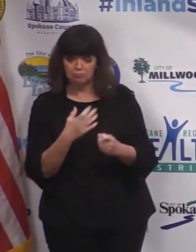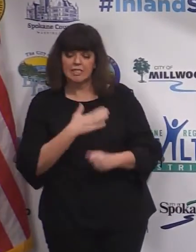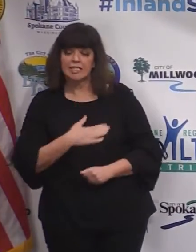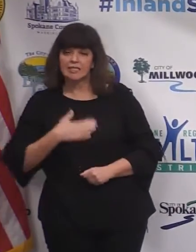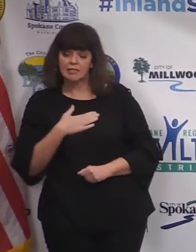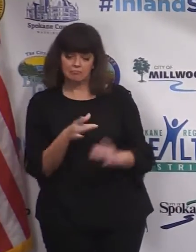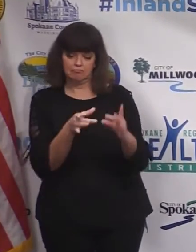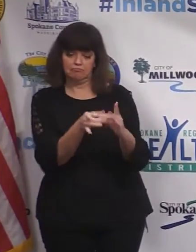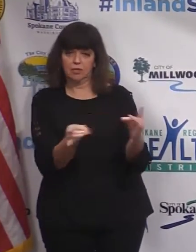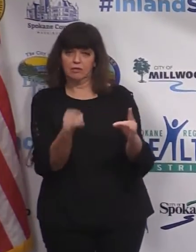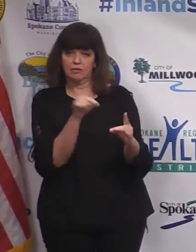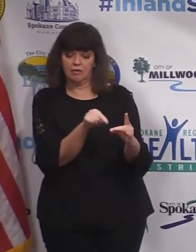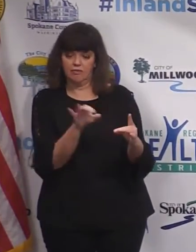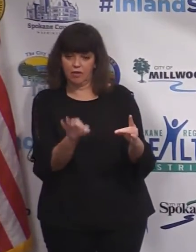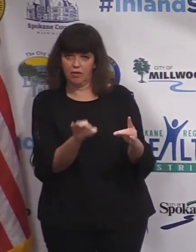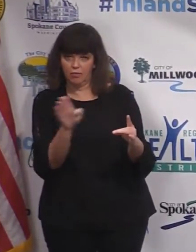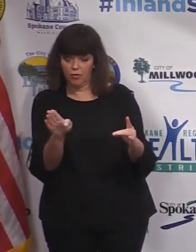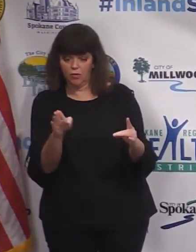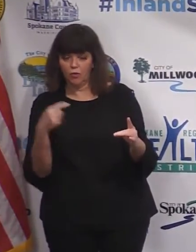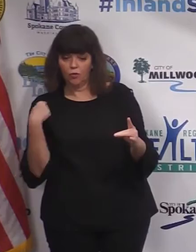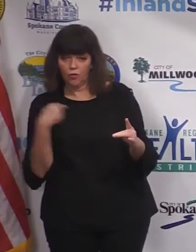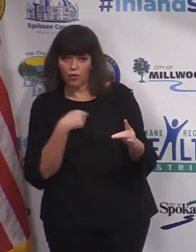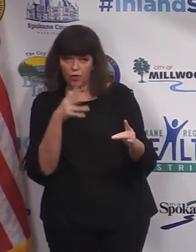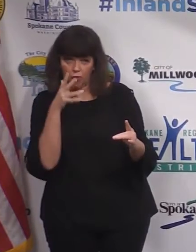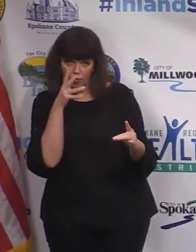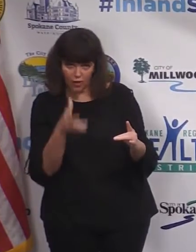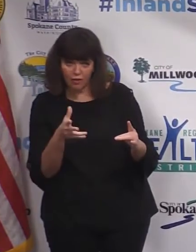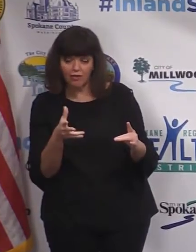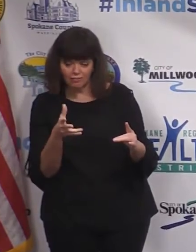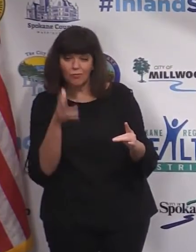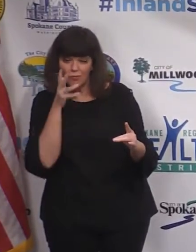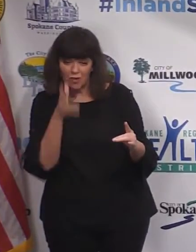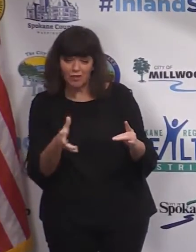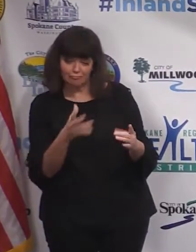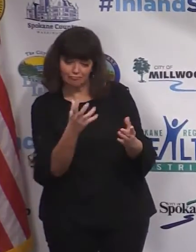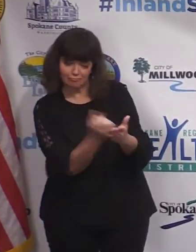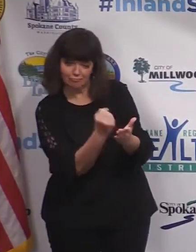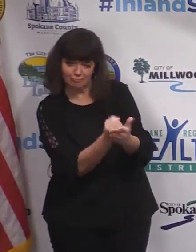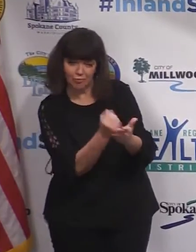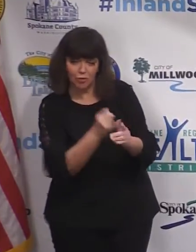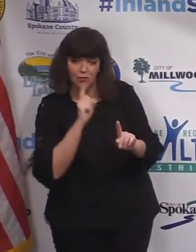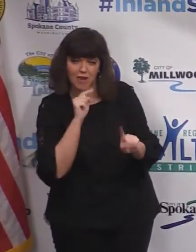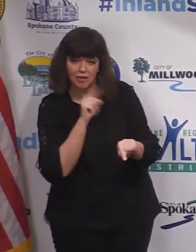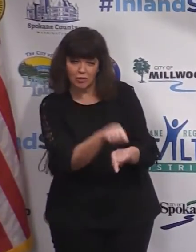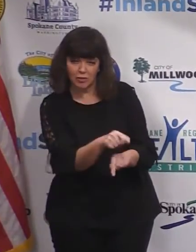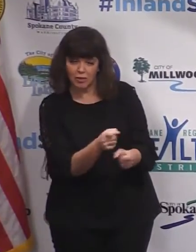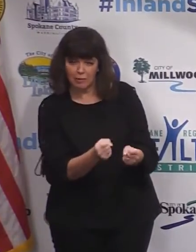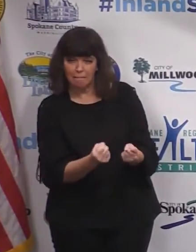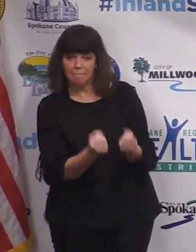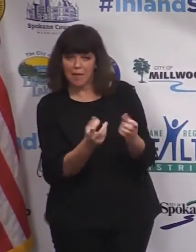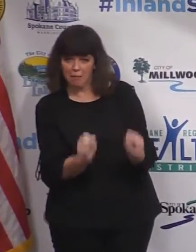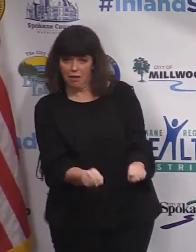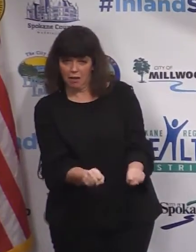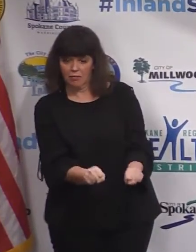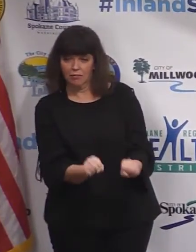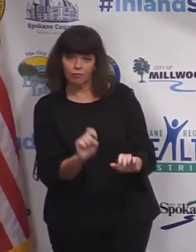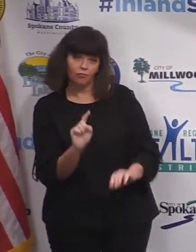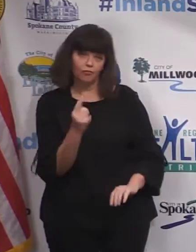to as many as we can, answer as many of those in the next half hour or so. And with that, we will start with Dr. Lutz.